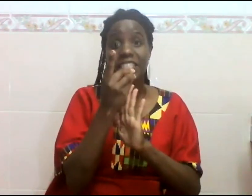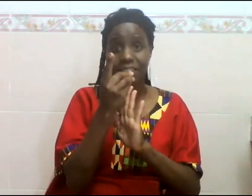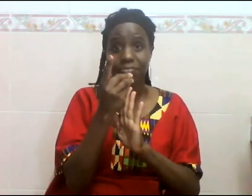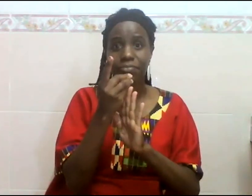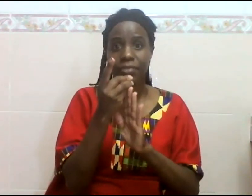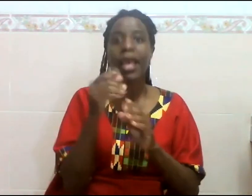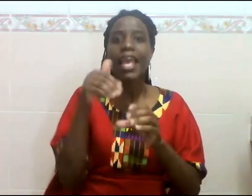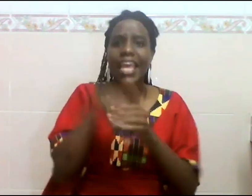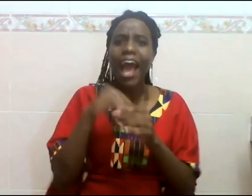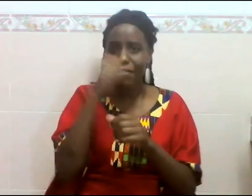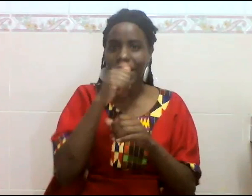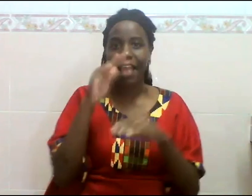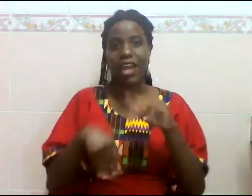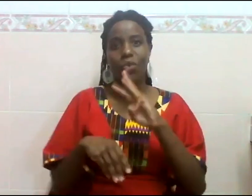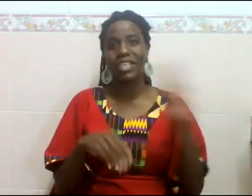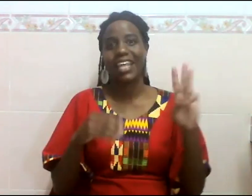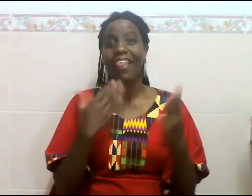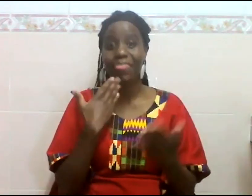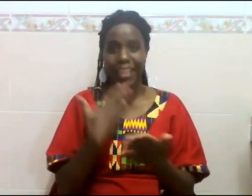Western. Thank you.